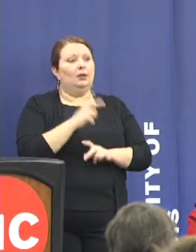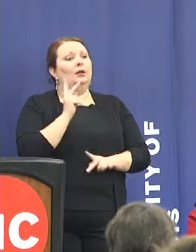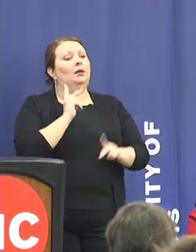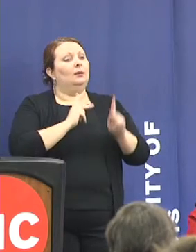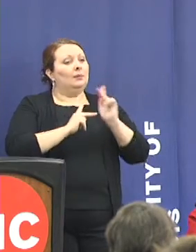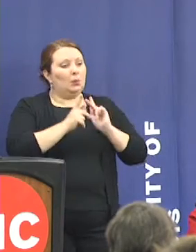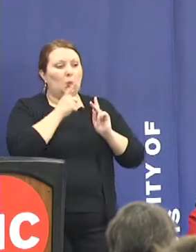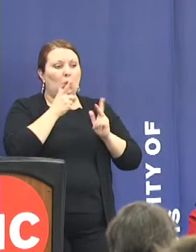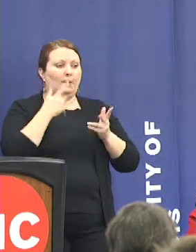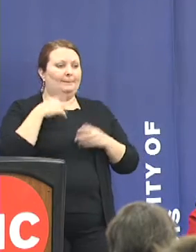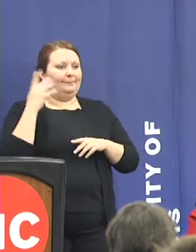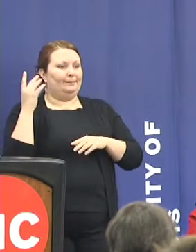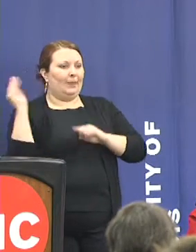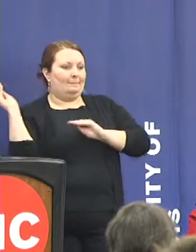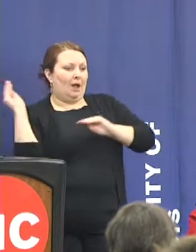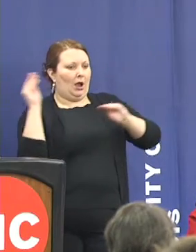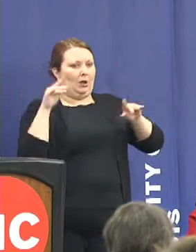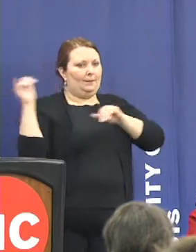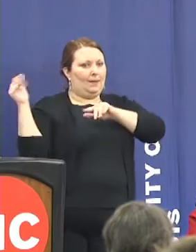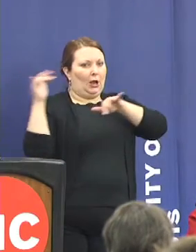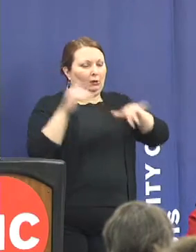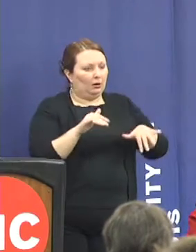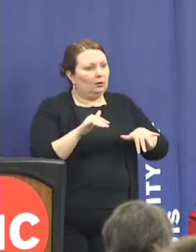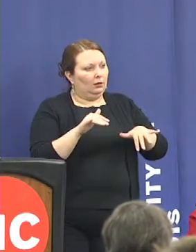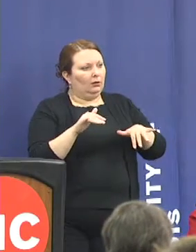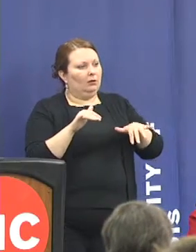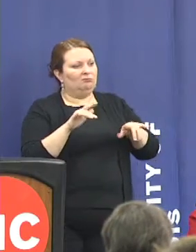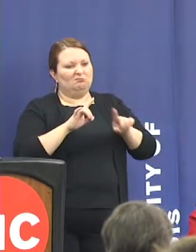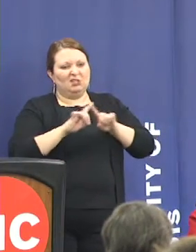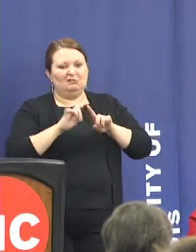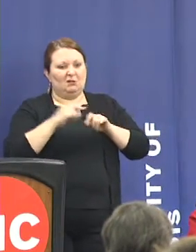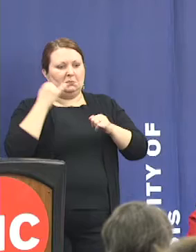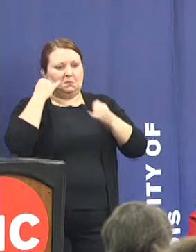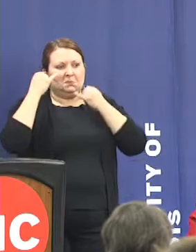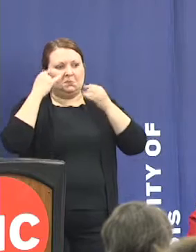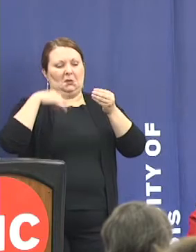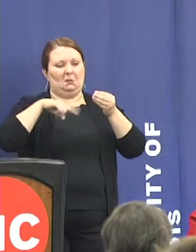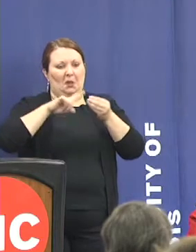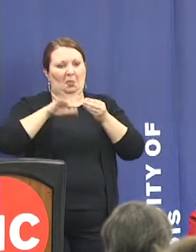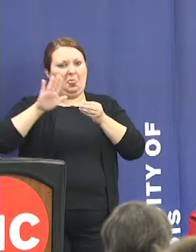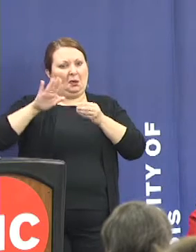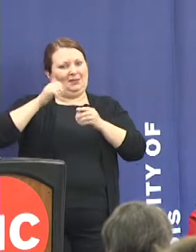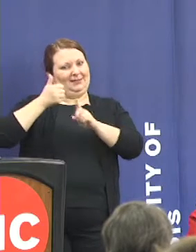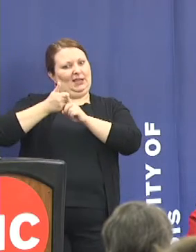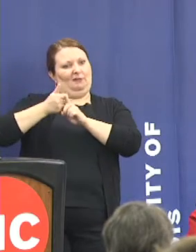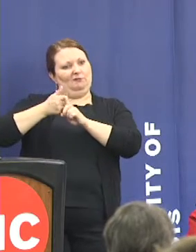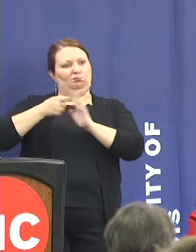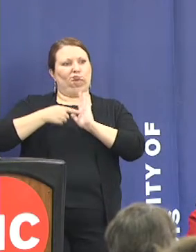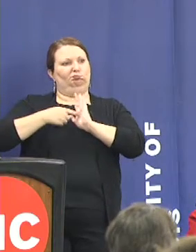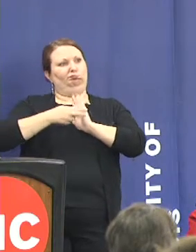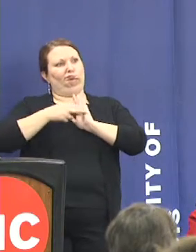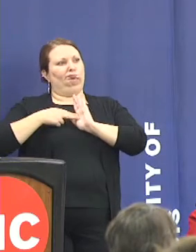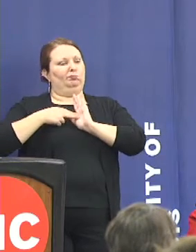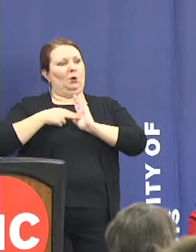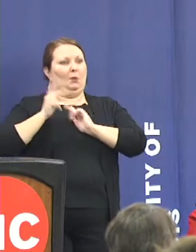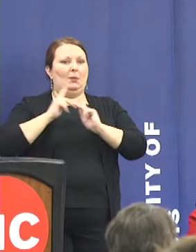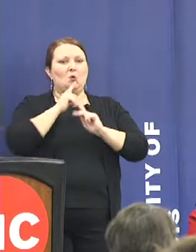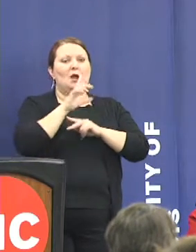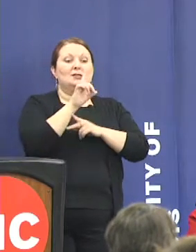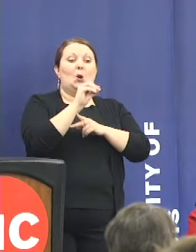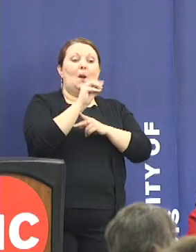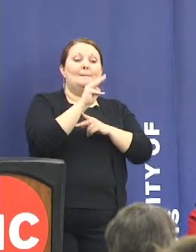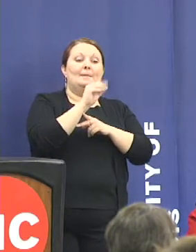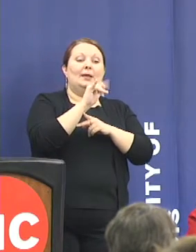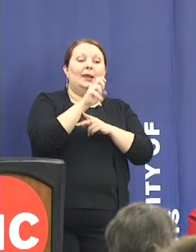who migrate, if we add migration and people who migrate with very different notions of their self-exclusion versus, you know, people who are Dominican